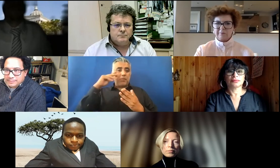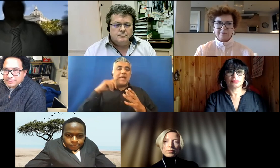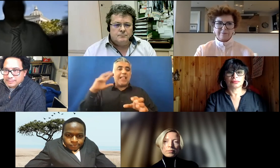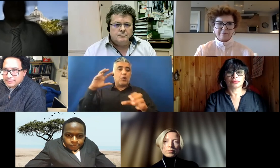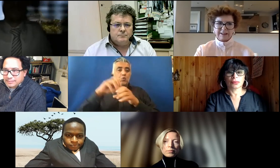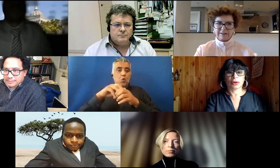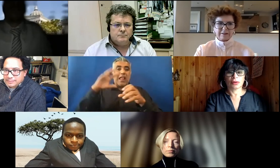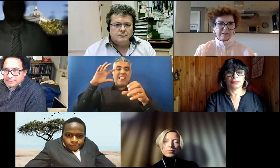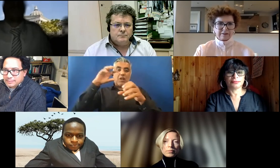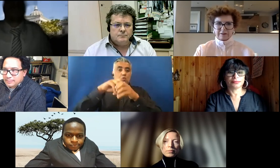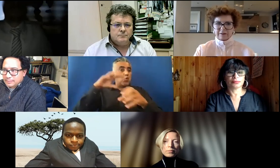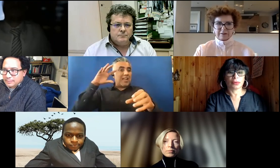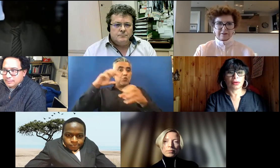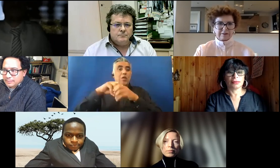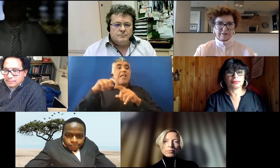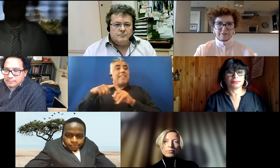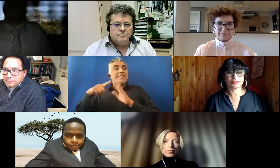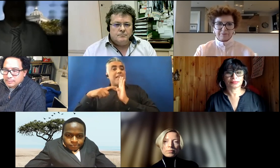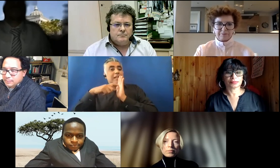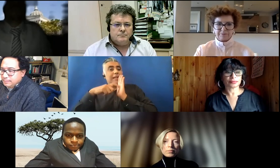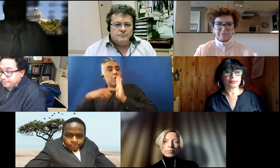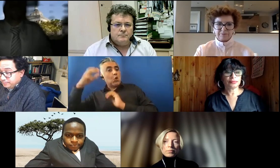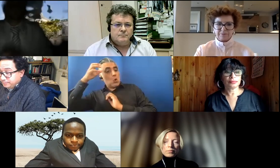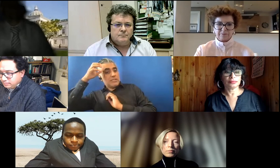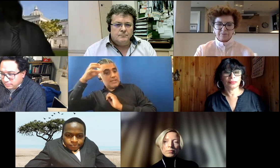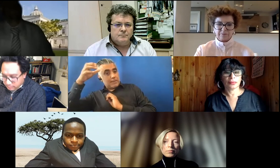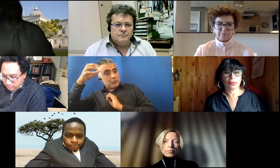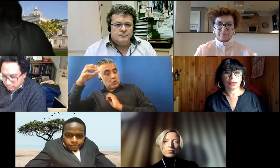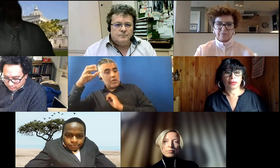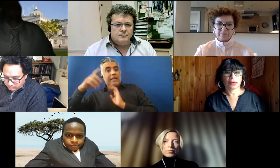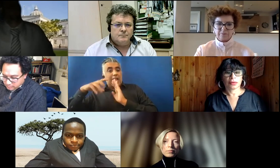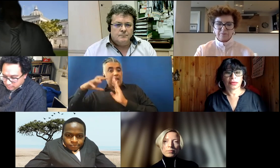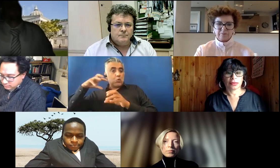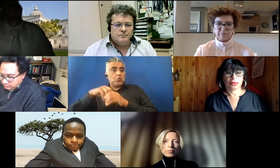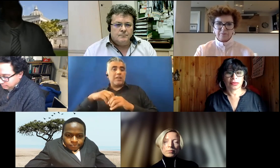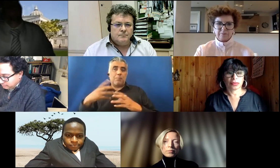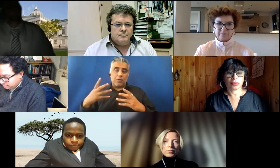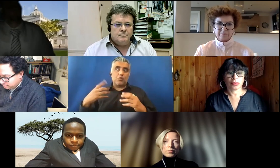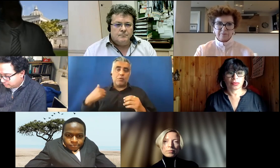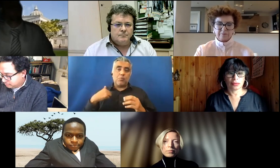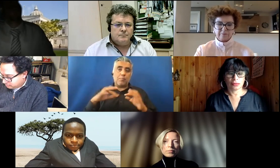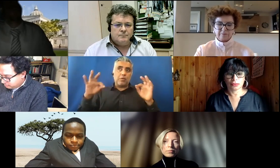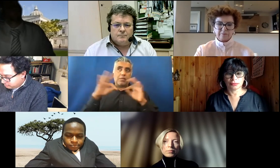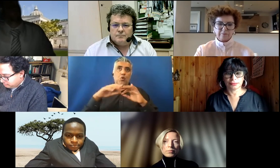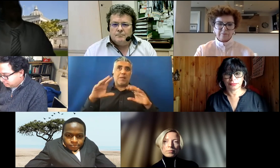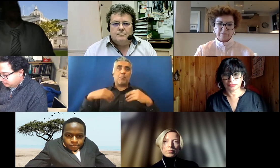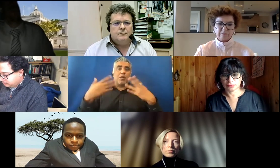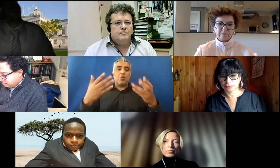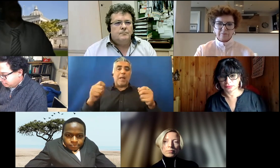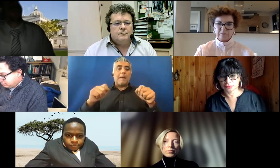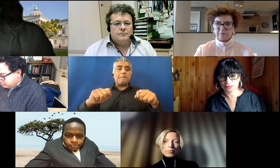inclusion at the very concept stage. Inclusion, and I think that's one of the reasons why we put on this event as well. We want to provide a platform